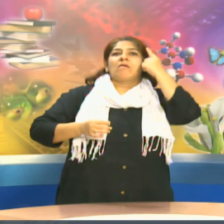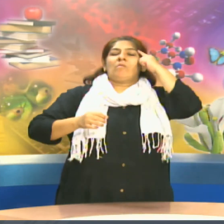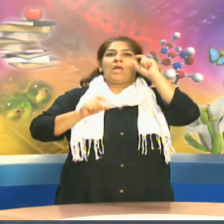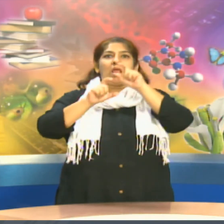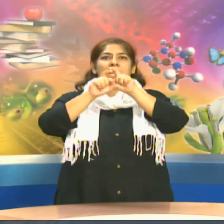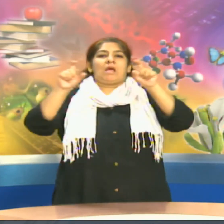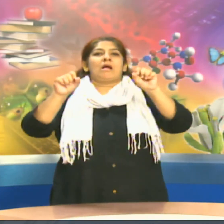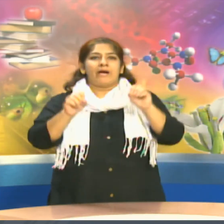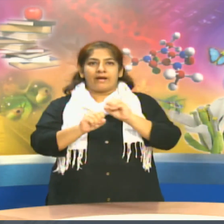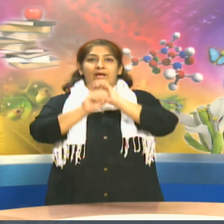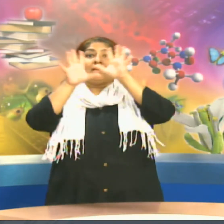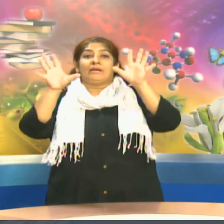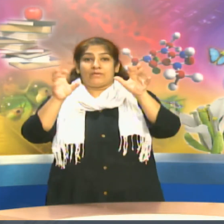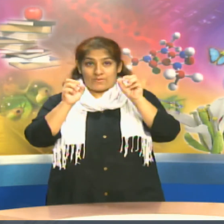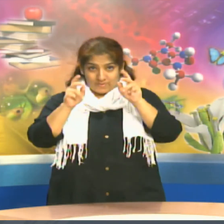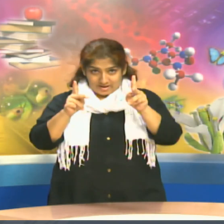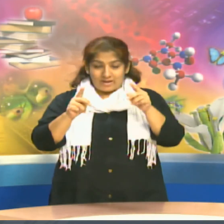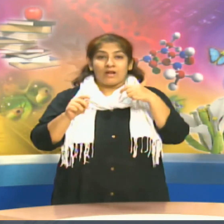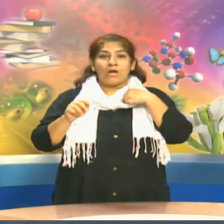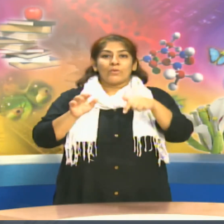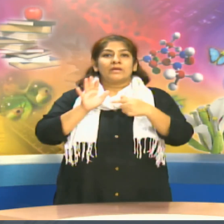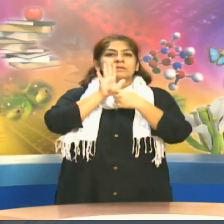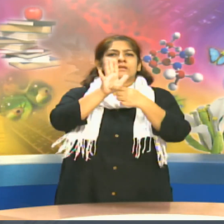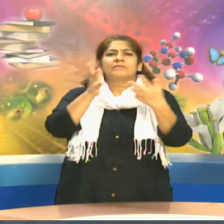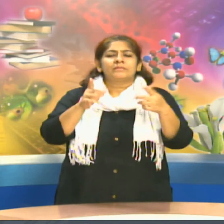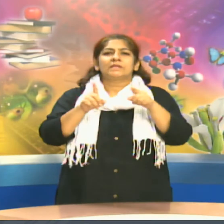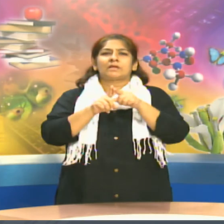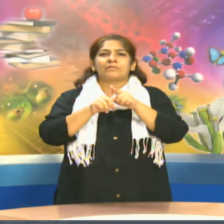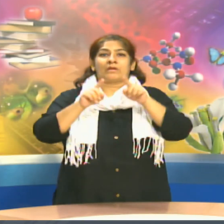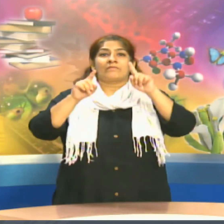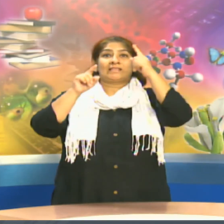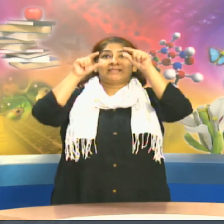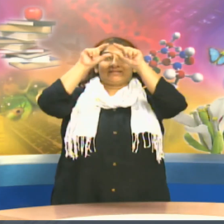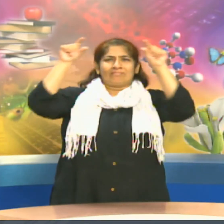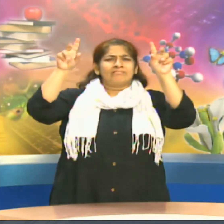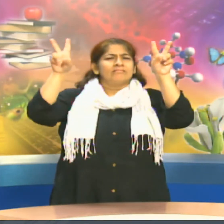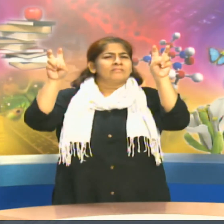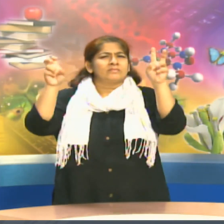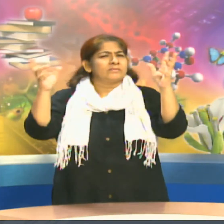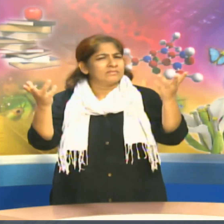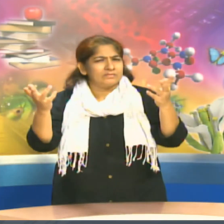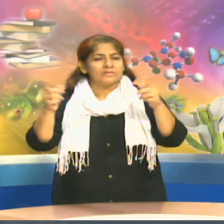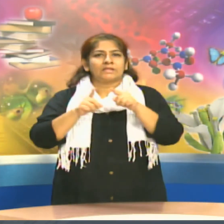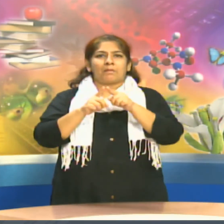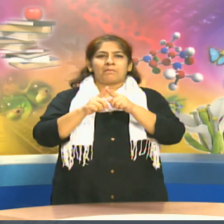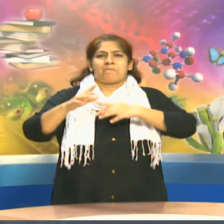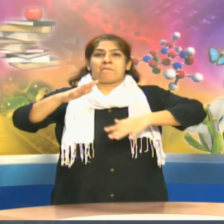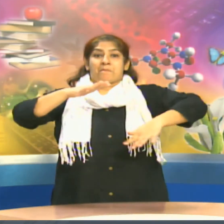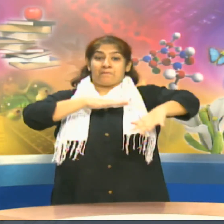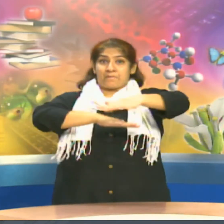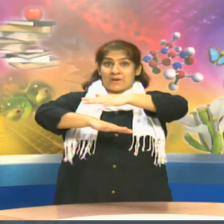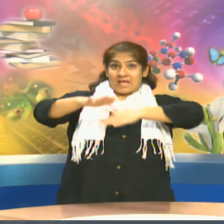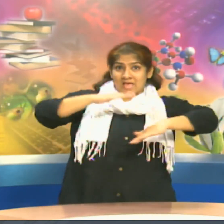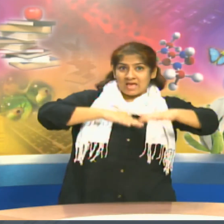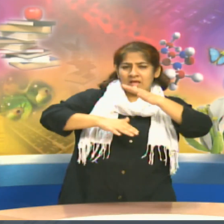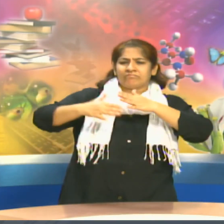they are all connected, interconnected. So, after understanding these points, you will get a better understanding of the